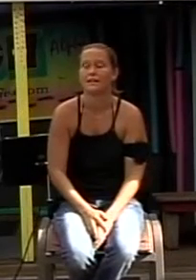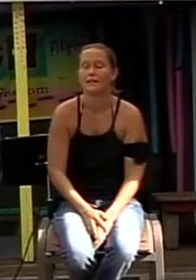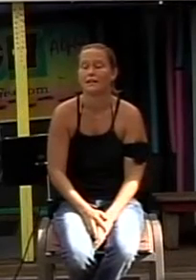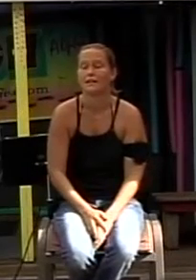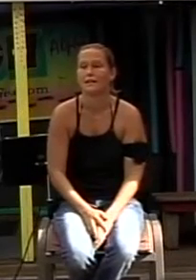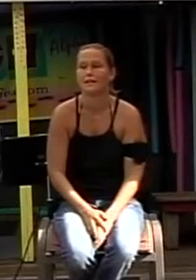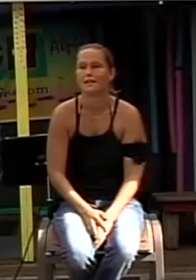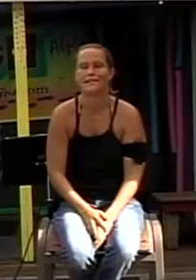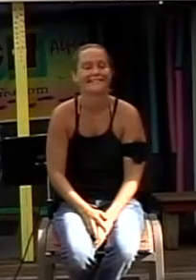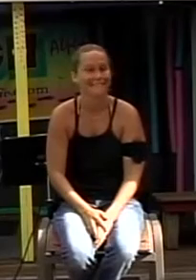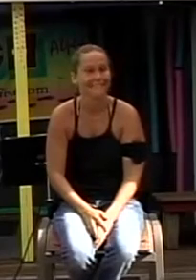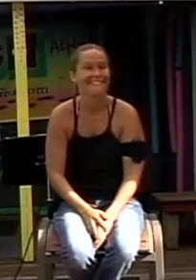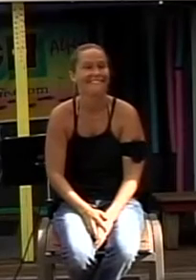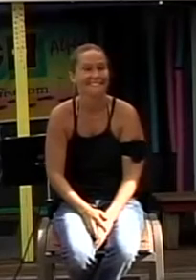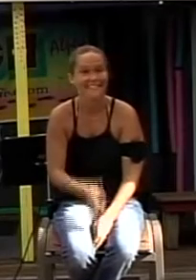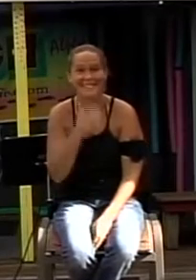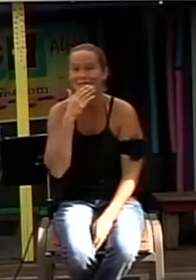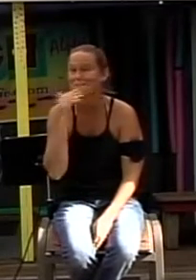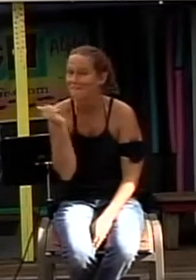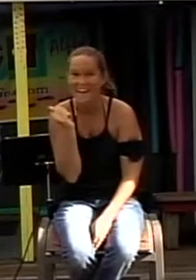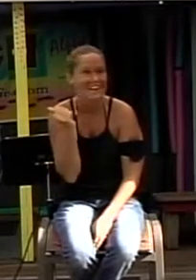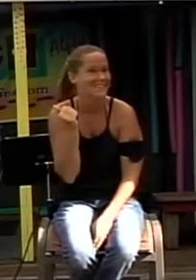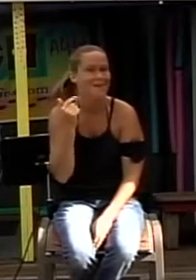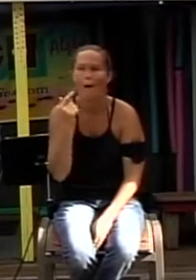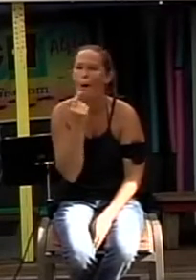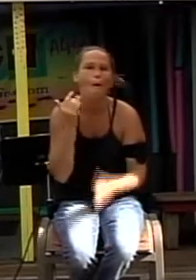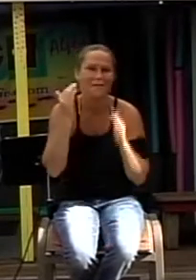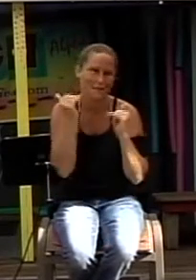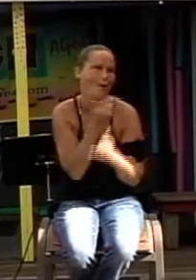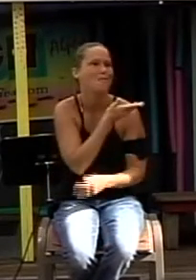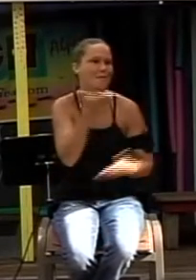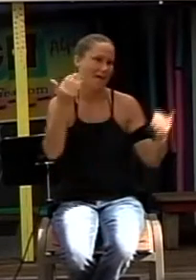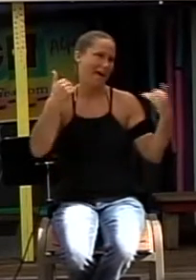It's the best and only hope you have.